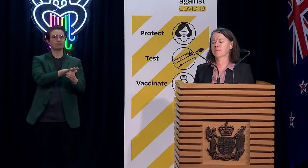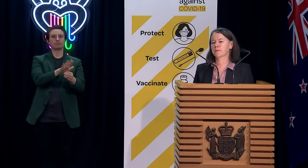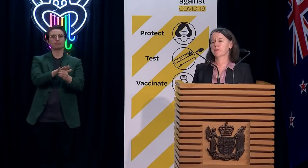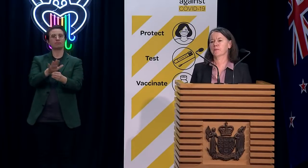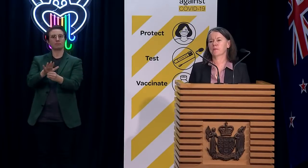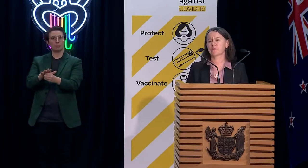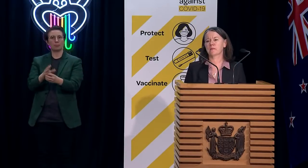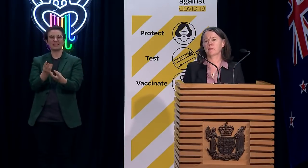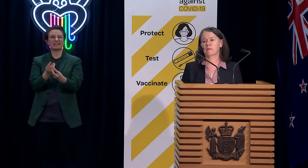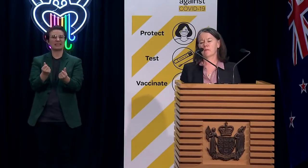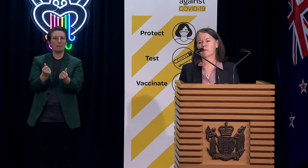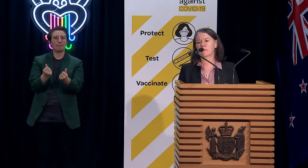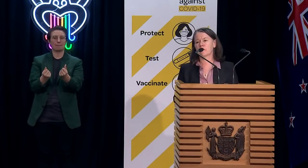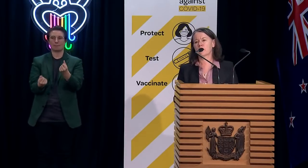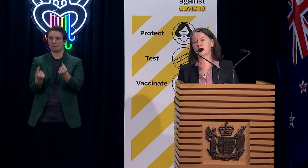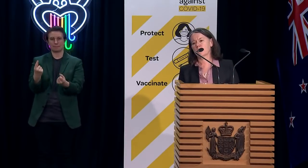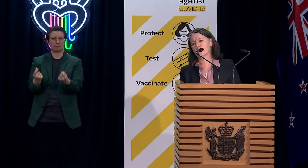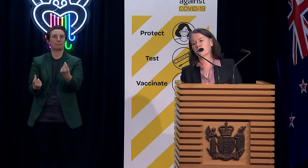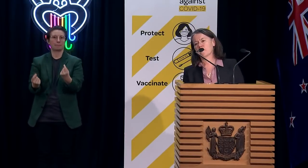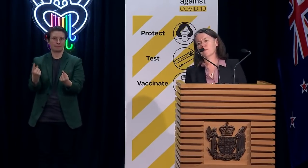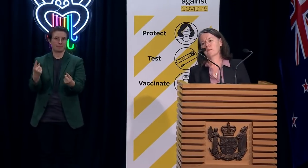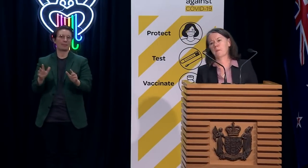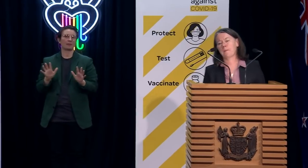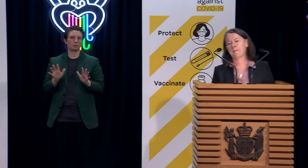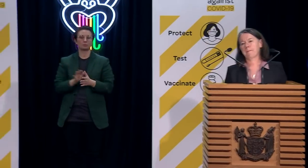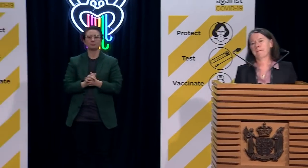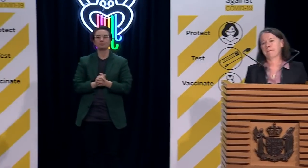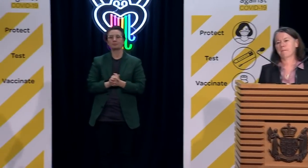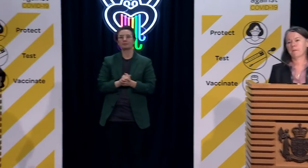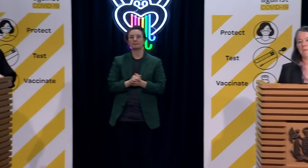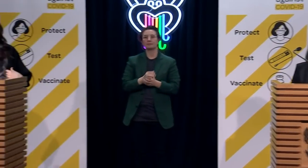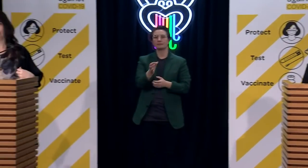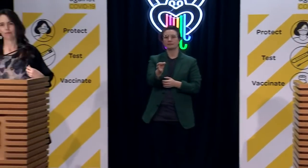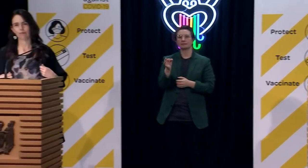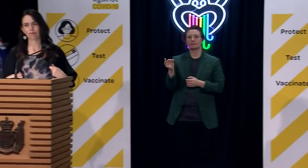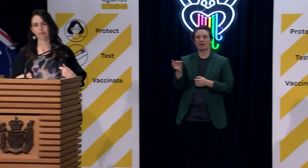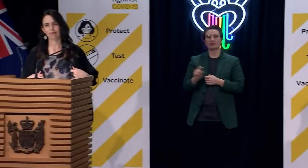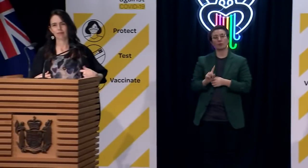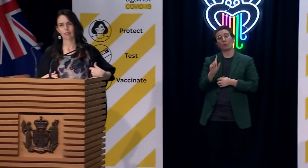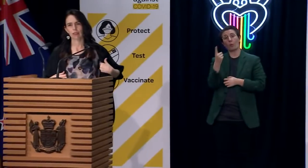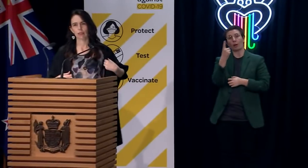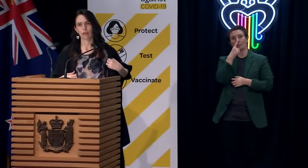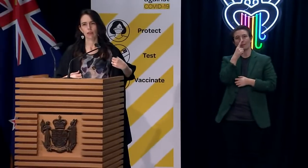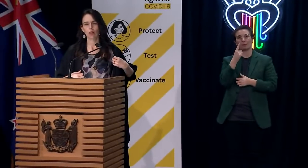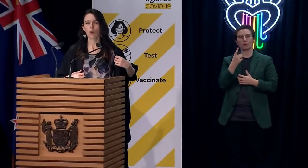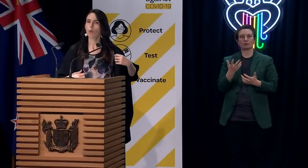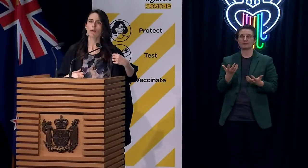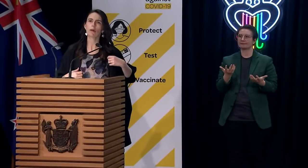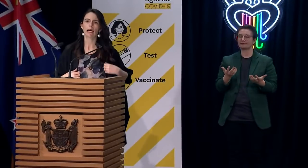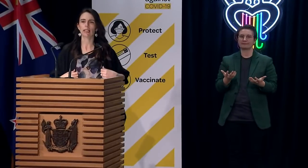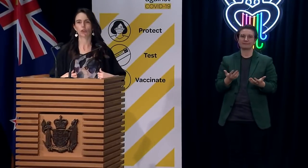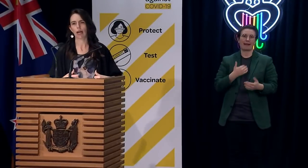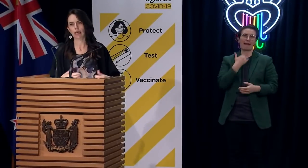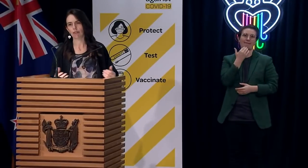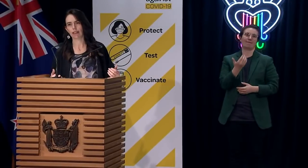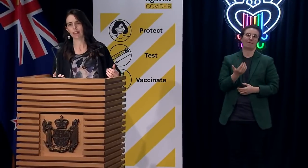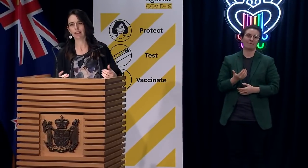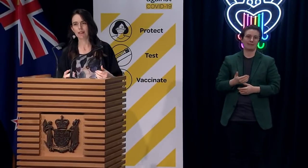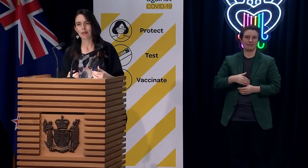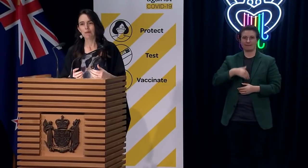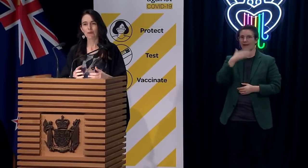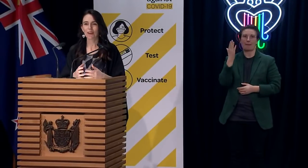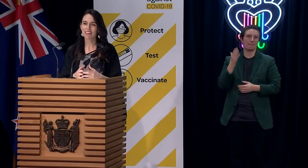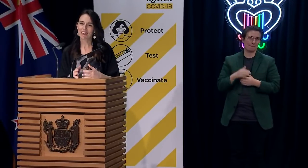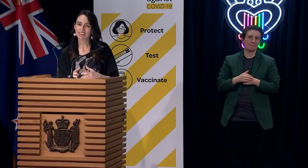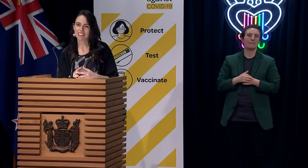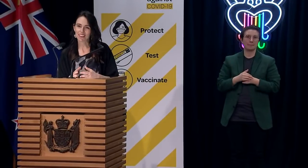So feeling over it, they've done, they've had enough. How much of that are you taking into account when making the decisions? We take into account everything.